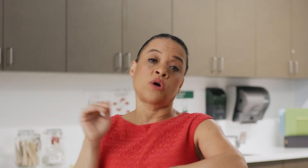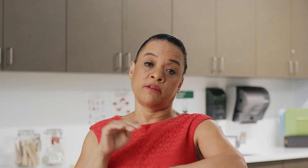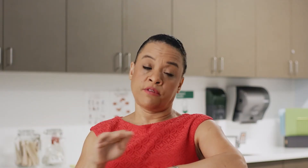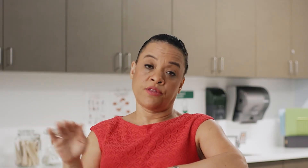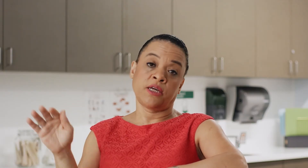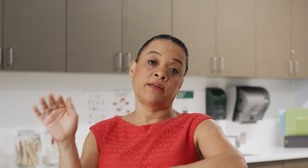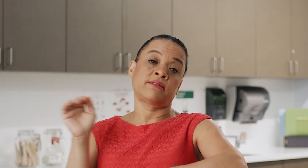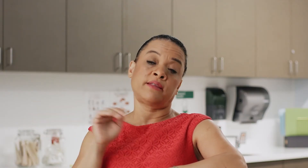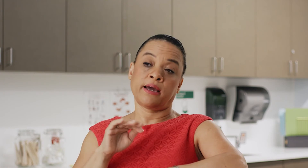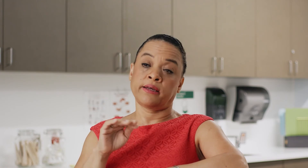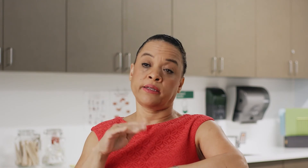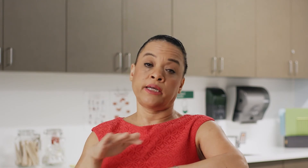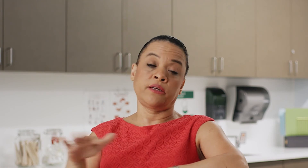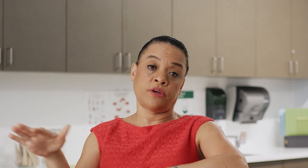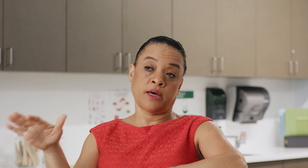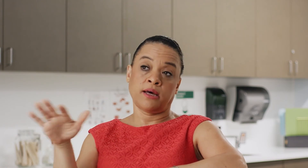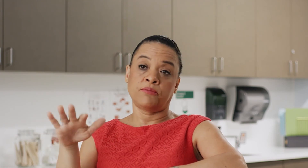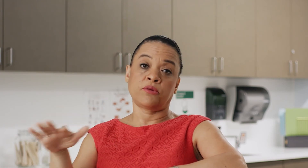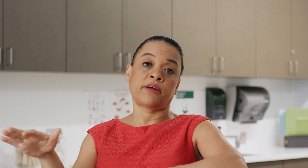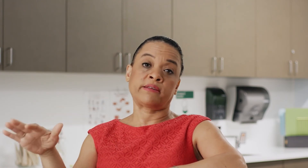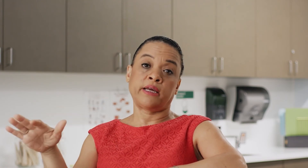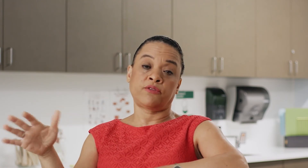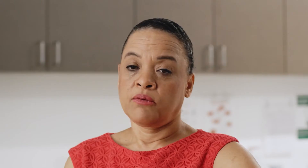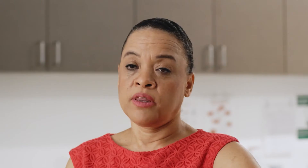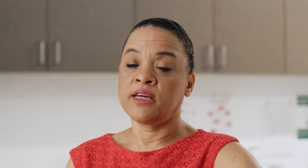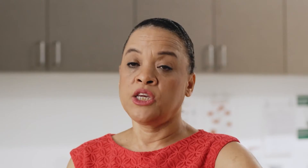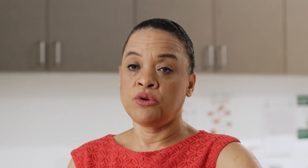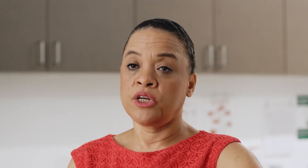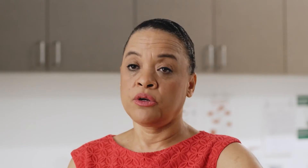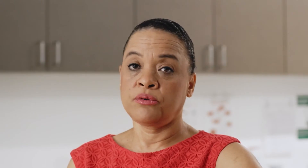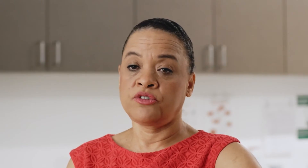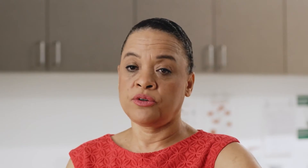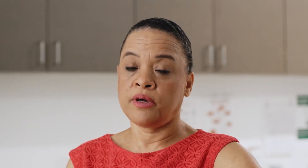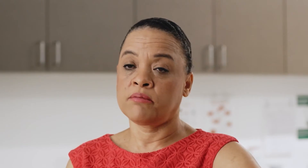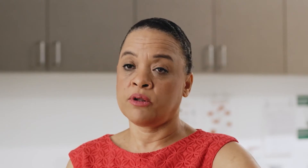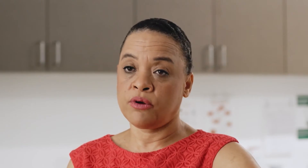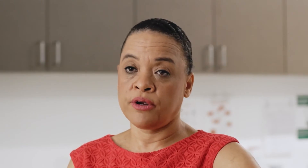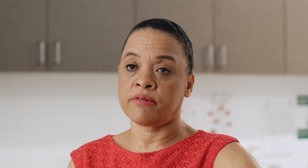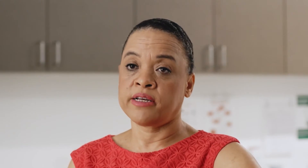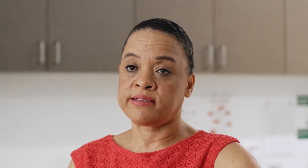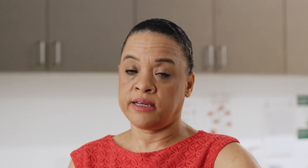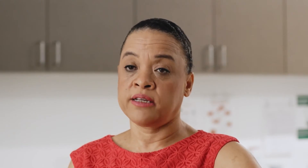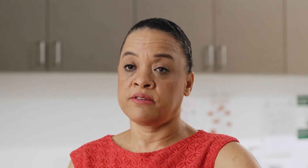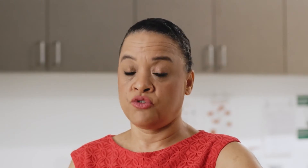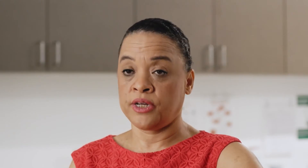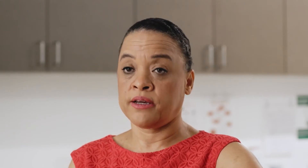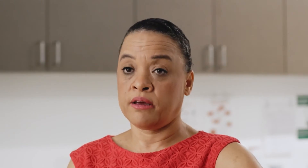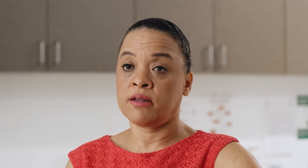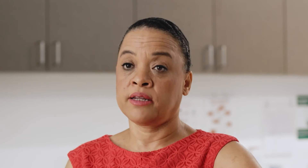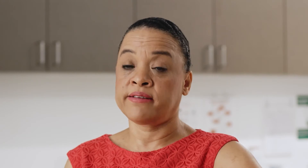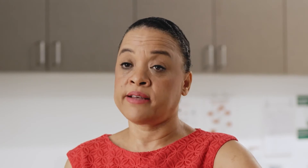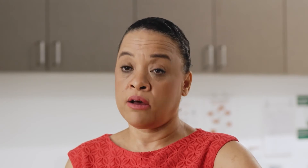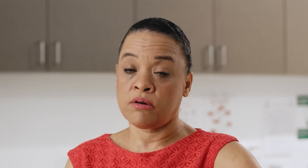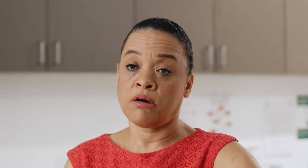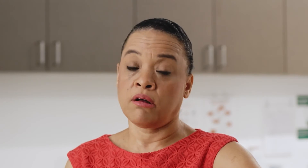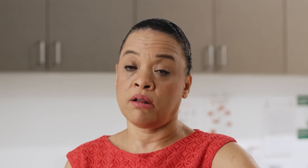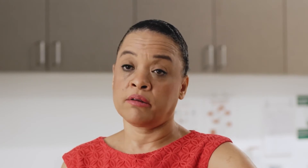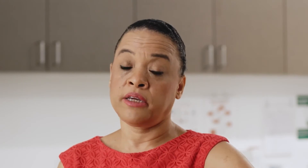of the things that can lead to breast cancer. One thing you can do to help lower your risk is drink less alcohol.